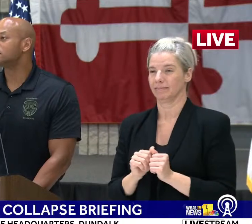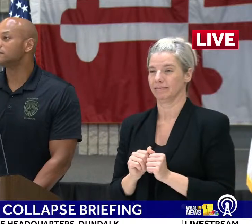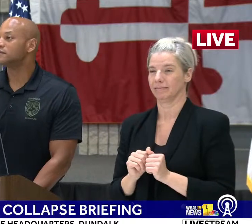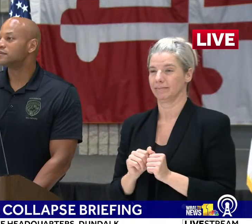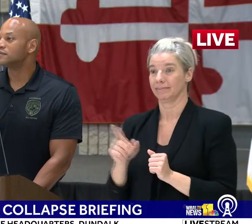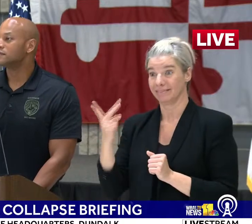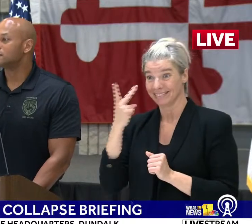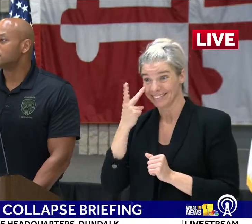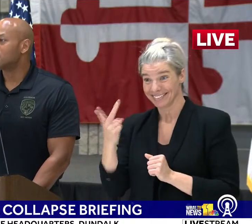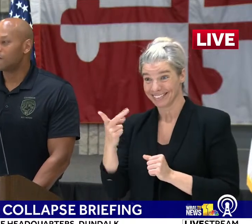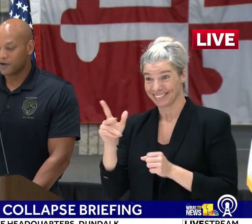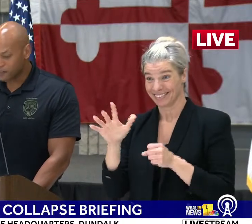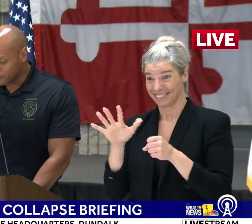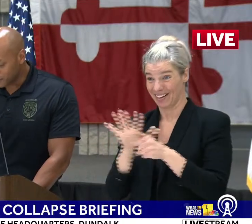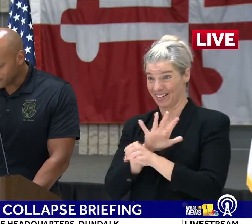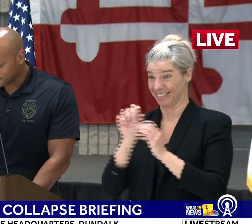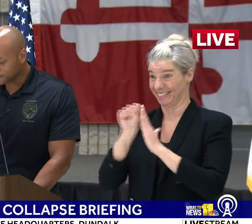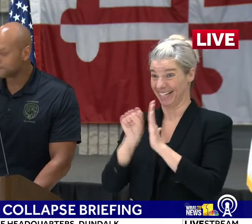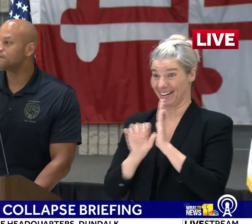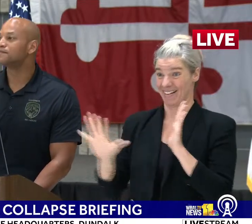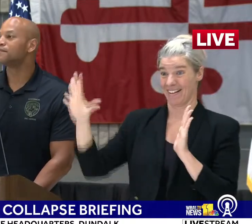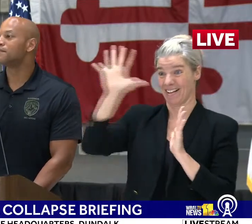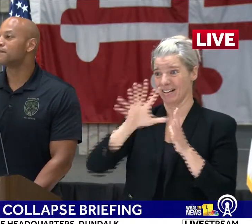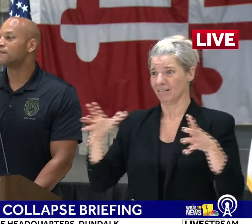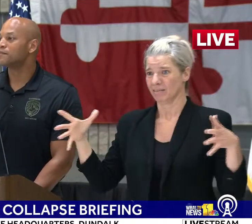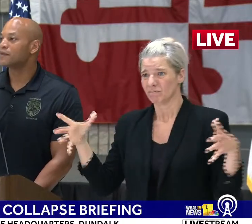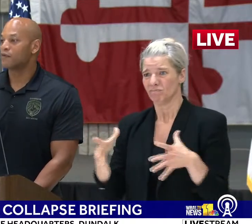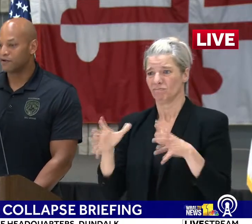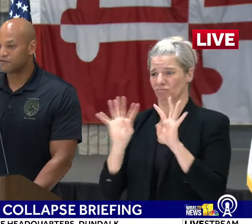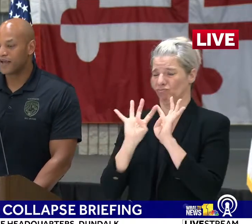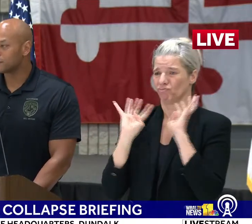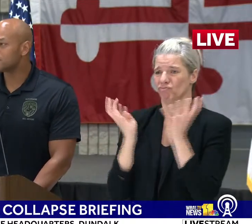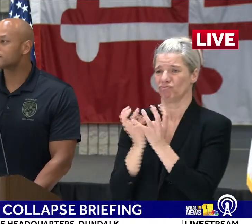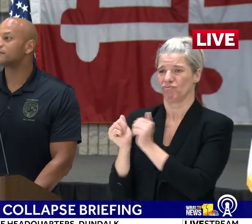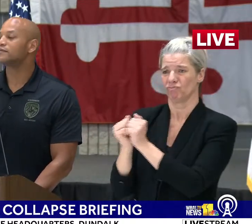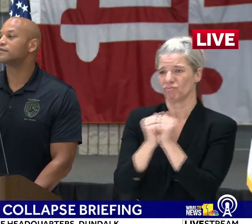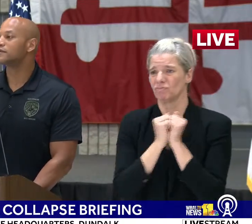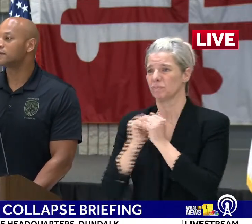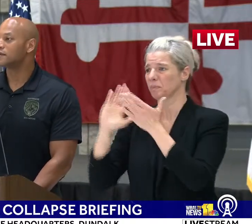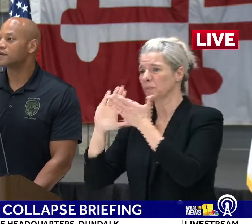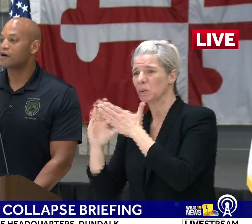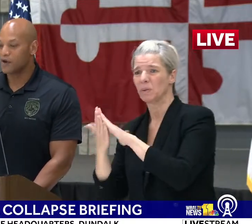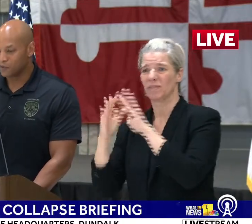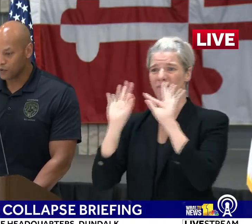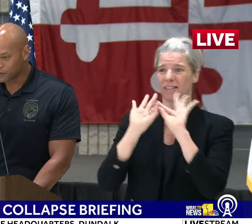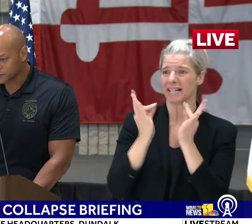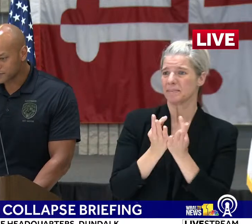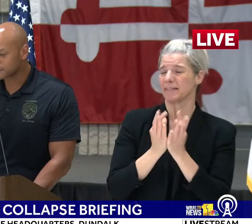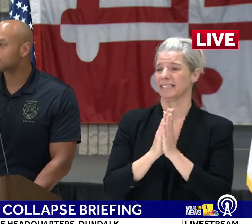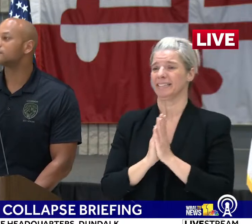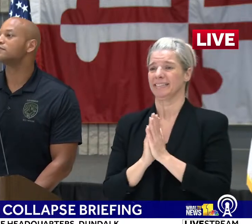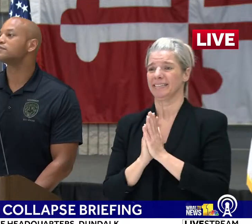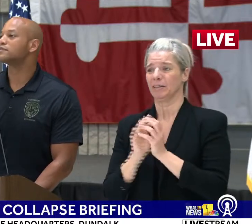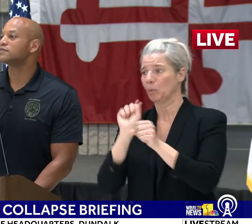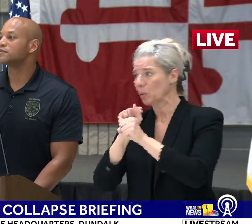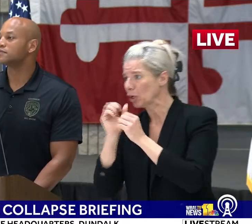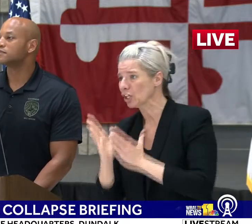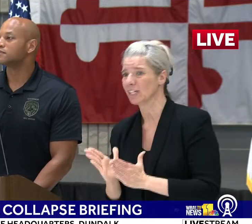rally around a community, around families, around